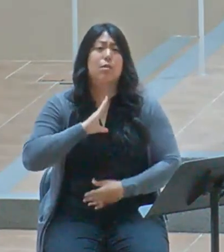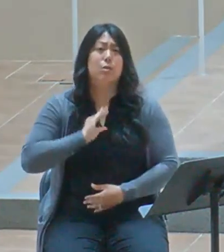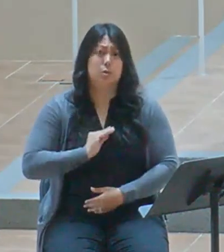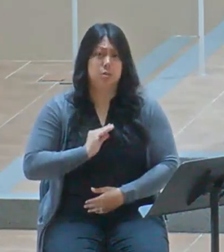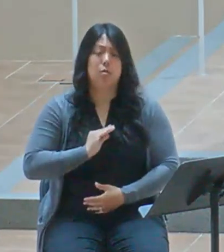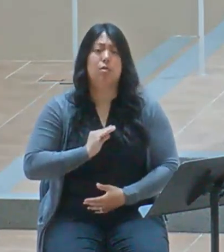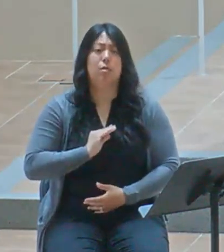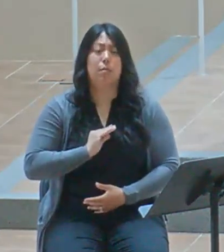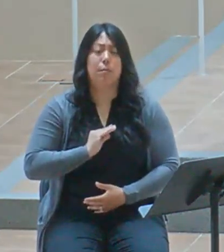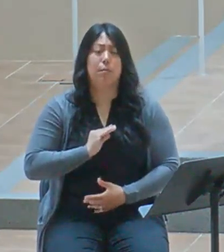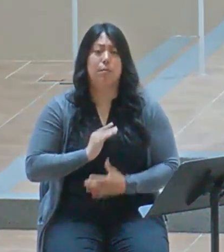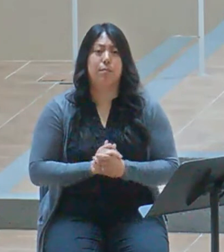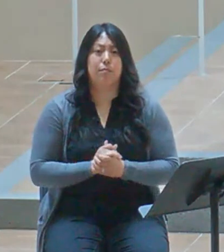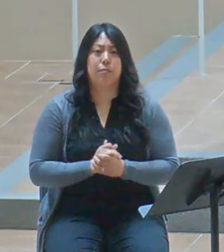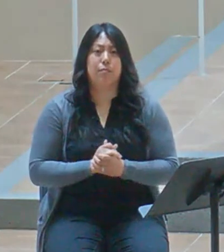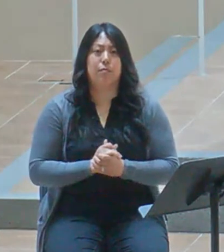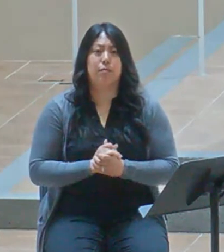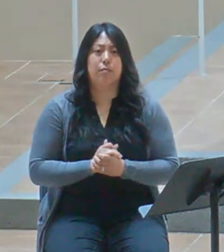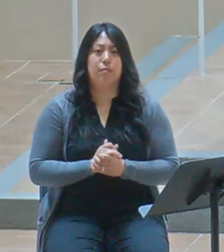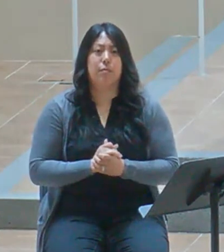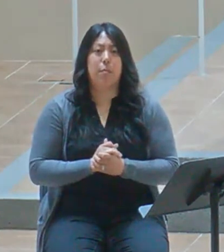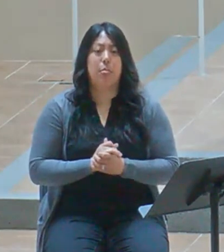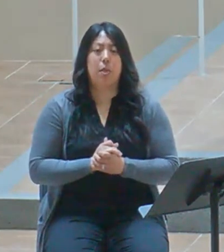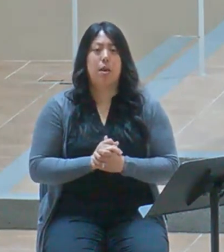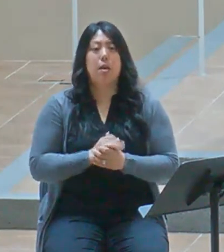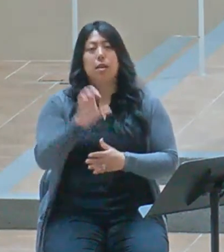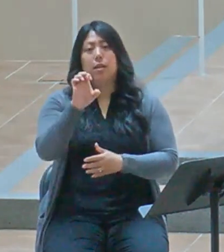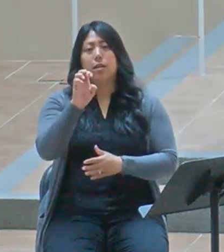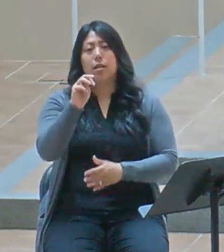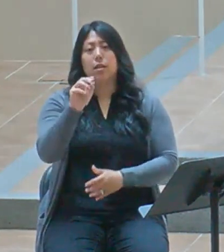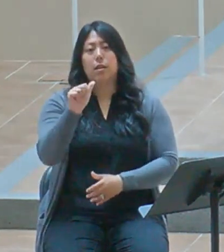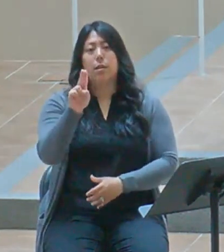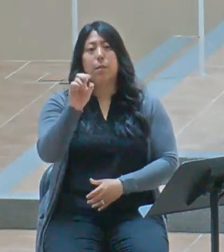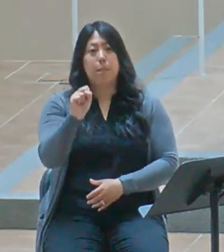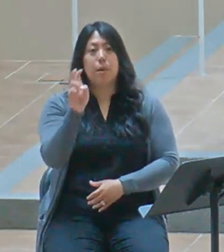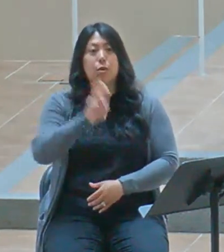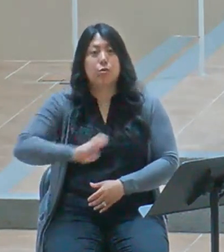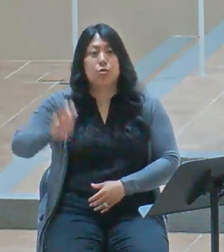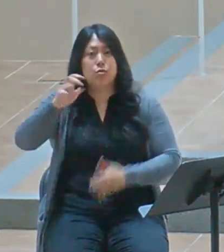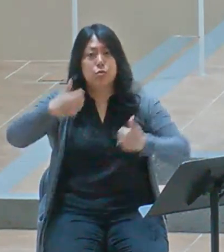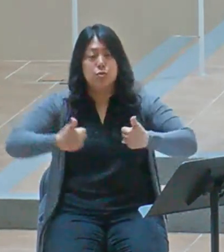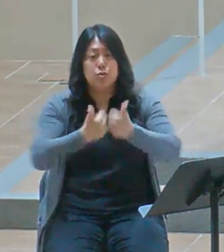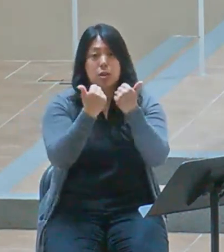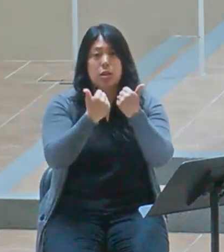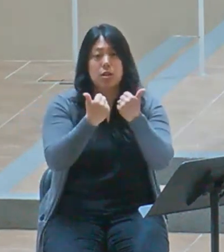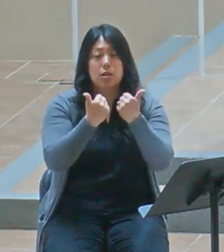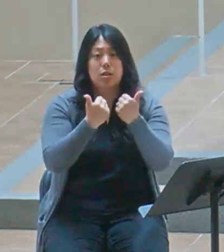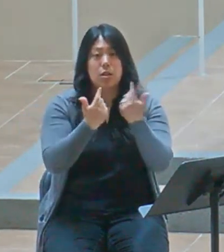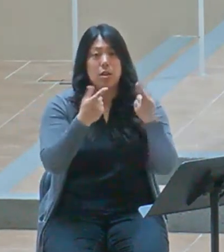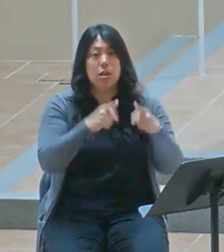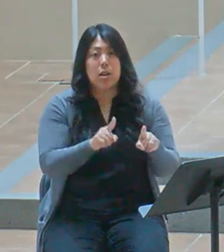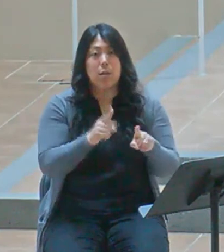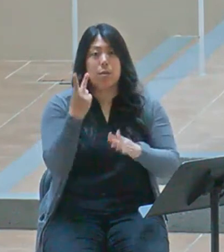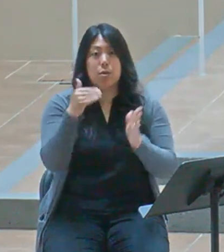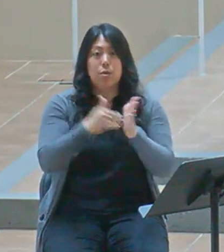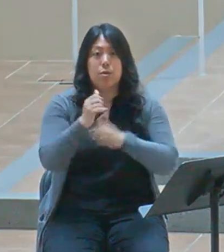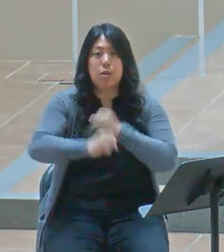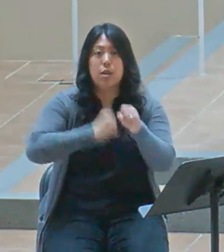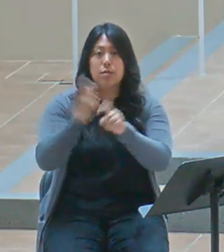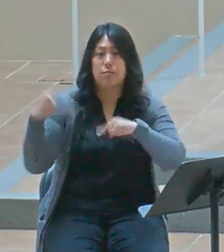heart. These Emmaus journeys, these challenges that occurred 2,000 years and